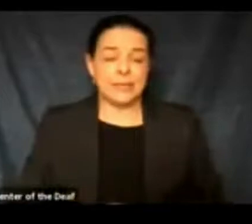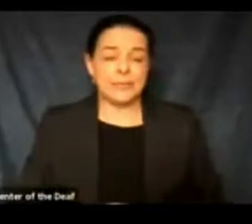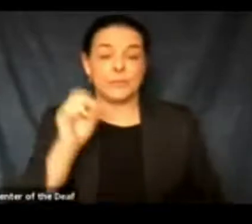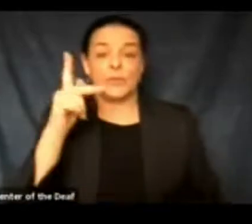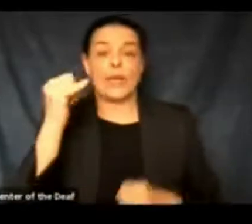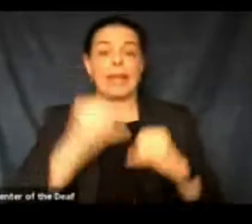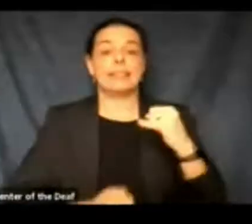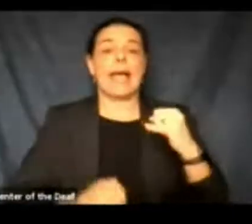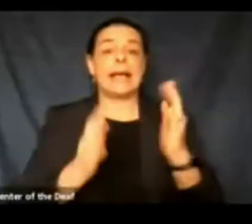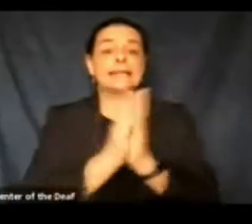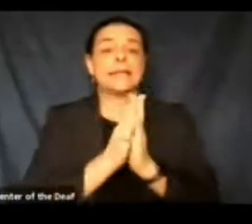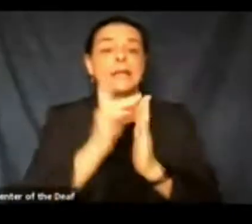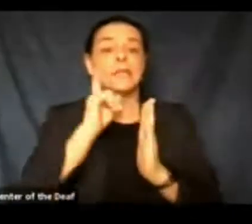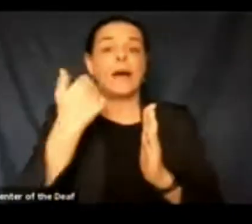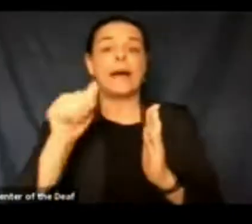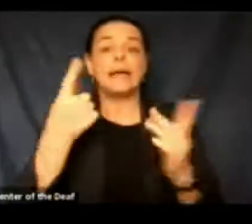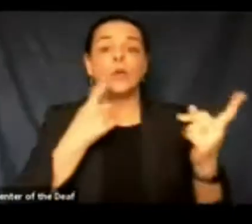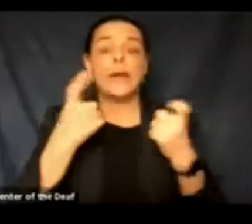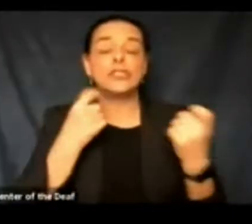Any further questions?